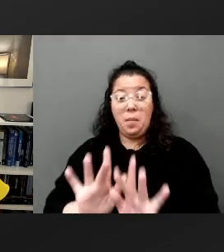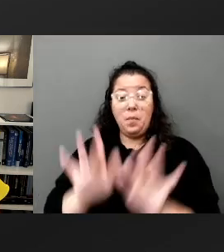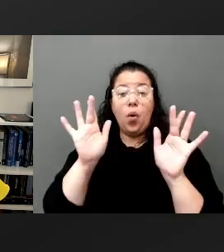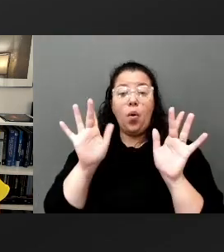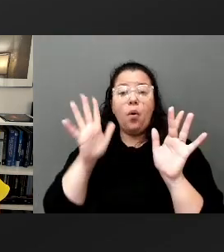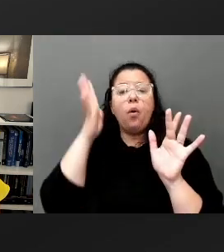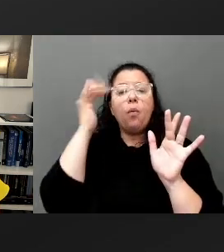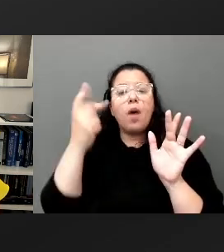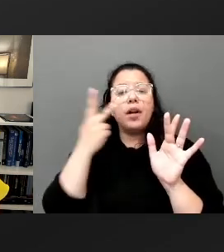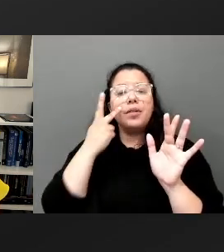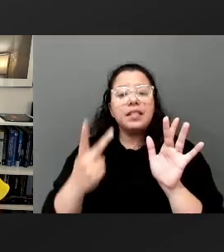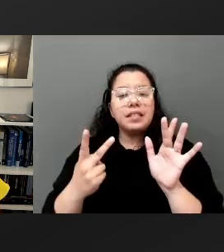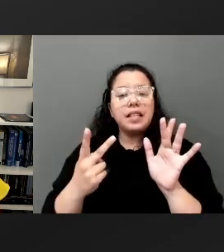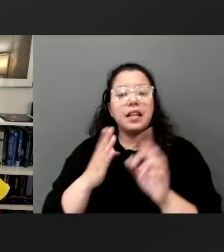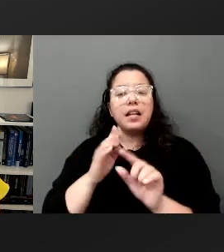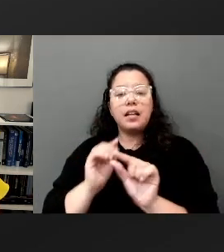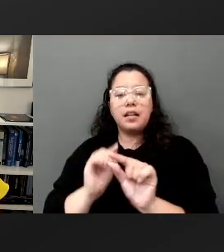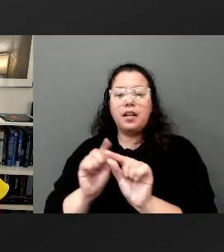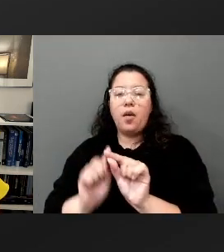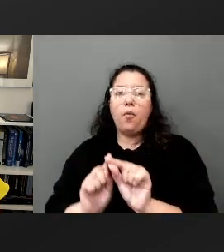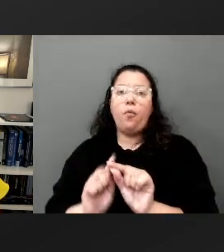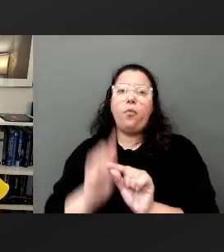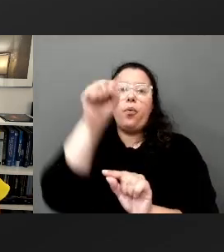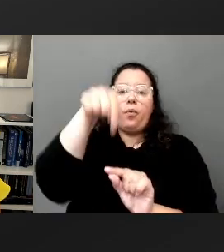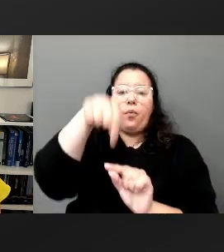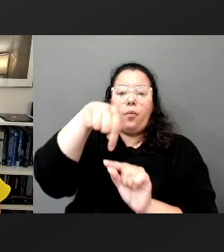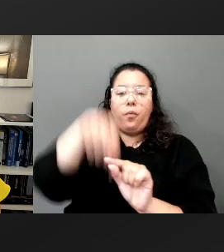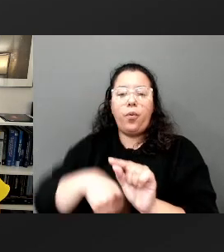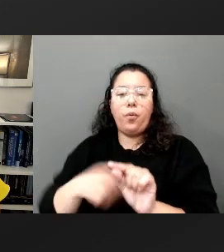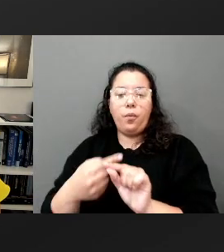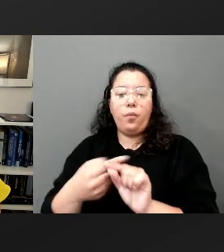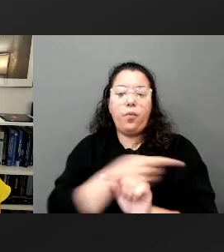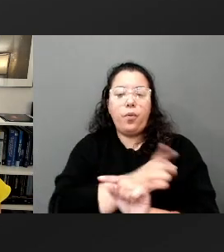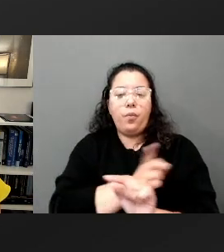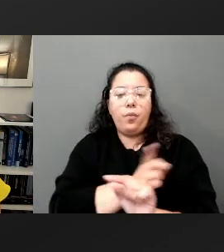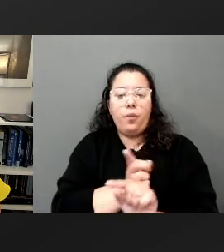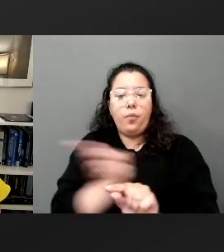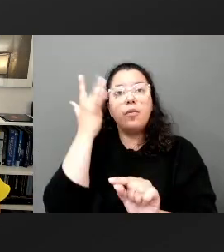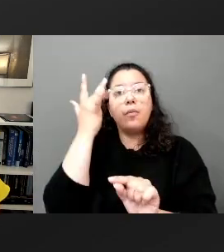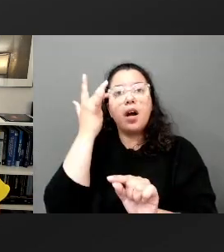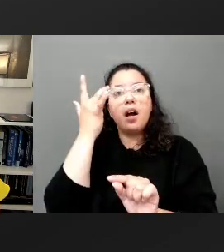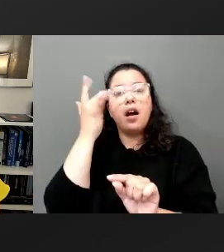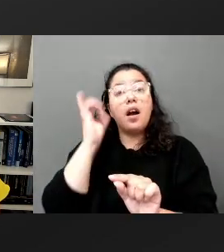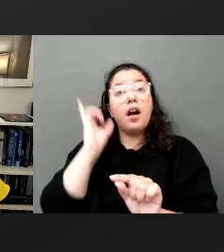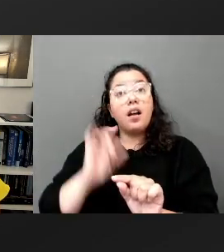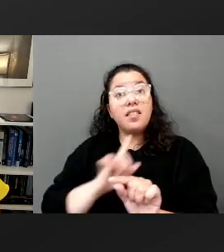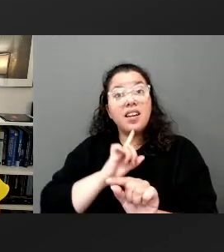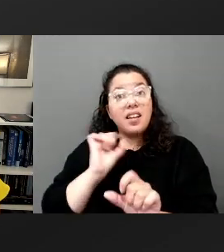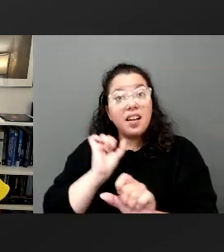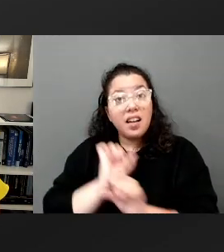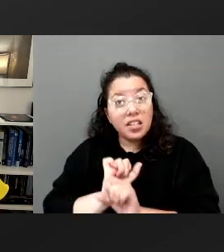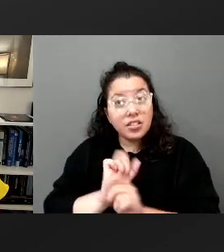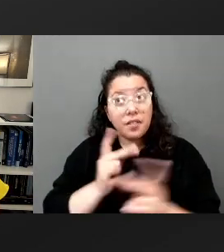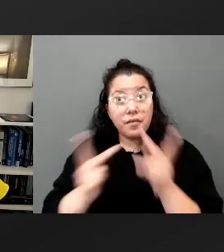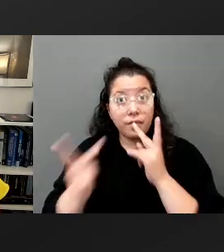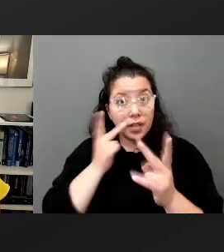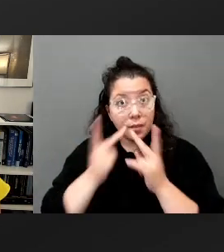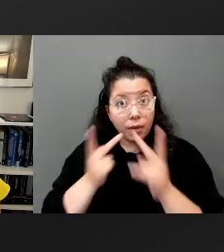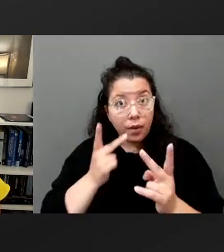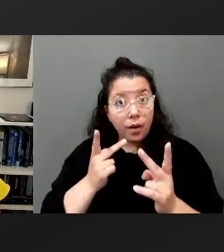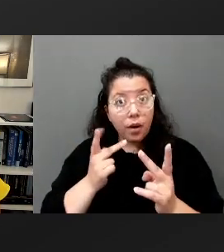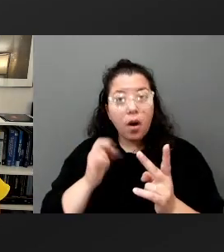north, south, east, west direction? Is that actually visible or just part of the process